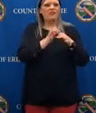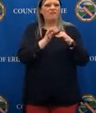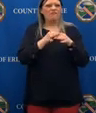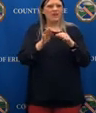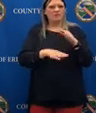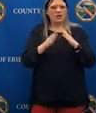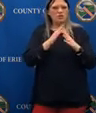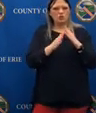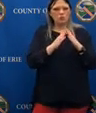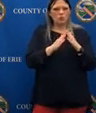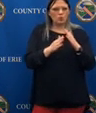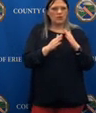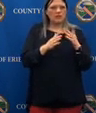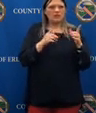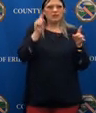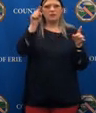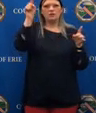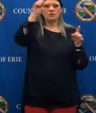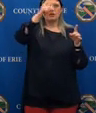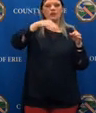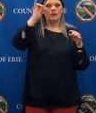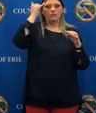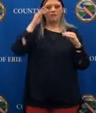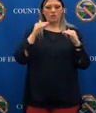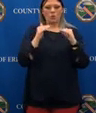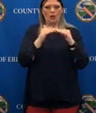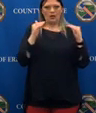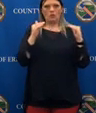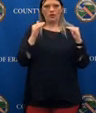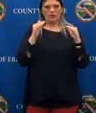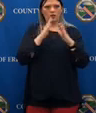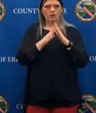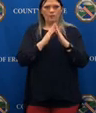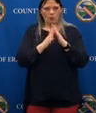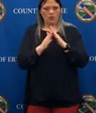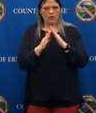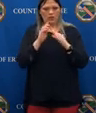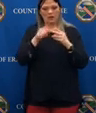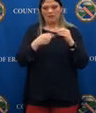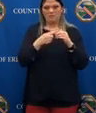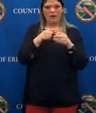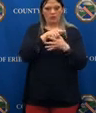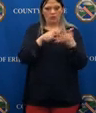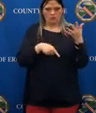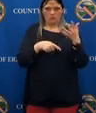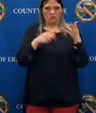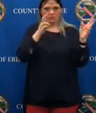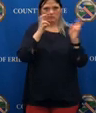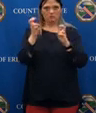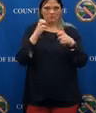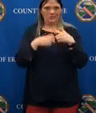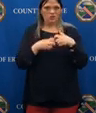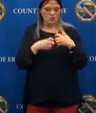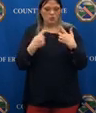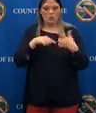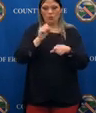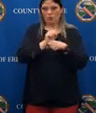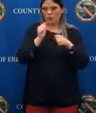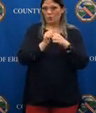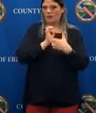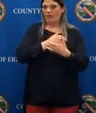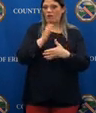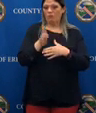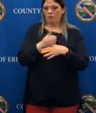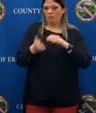communities and the Greater Buffalo equity community, health disparities community, about these issues. And we are working with our